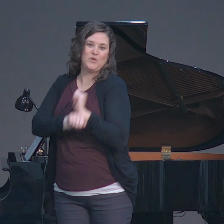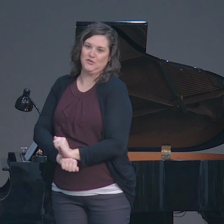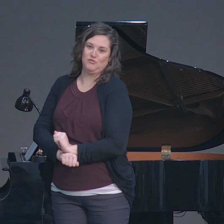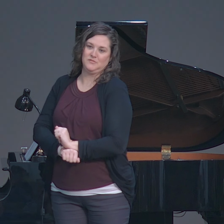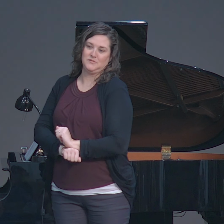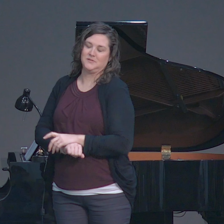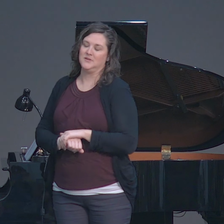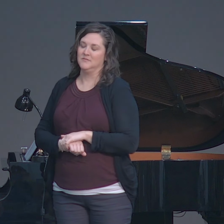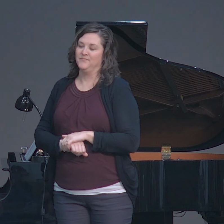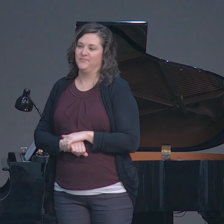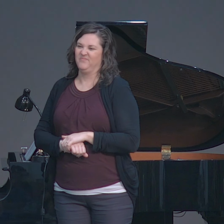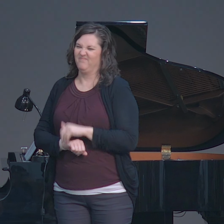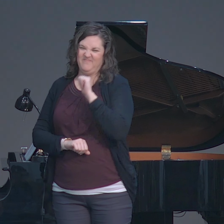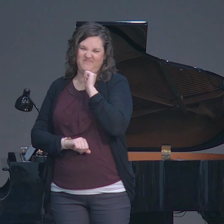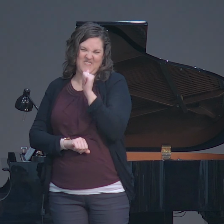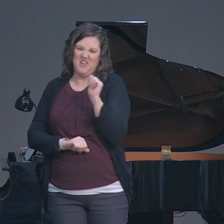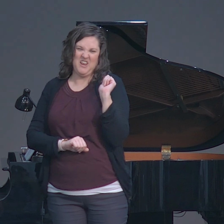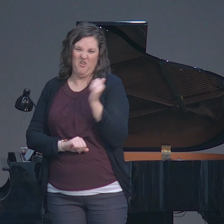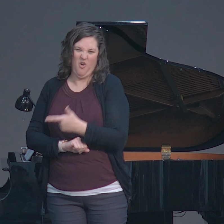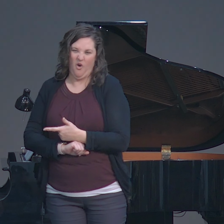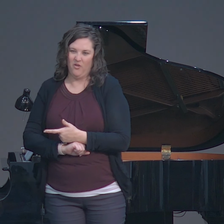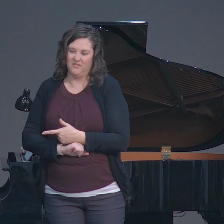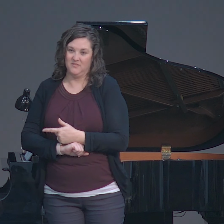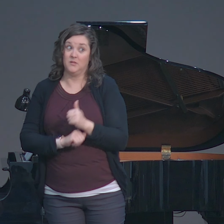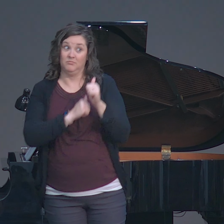Not in the least.